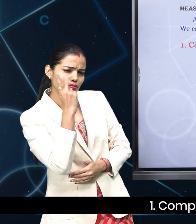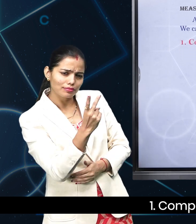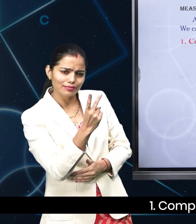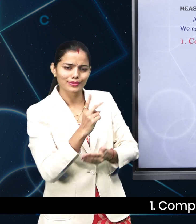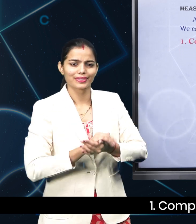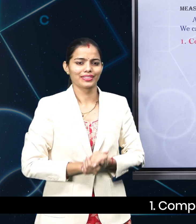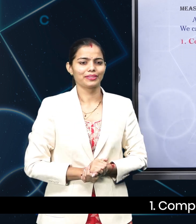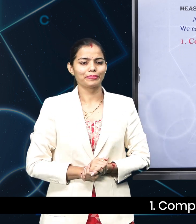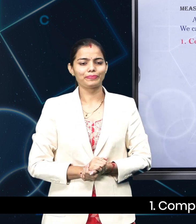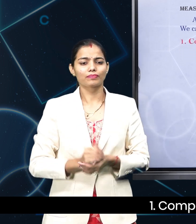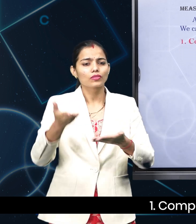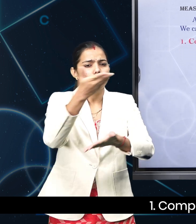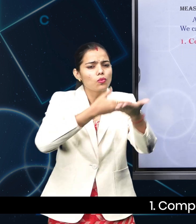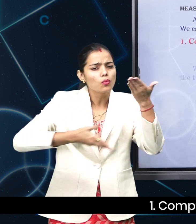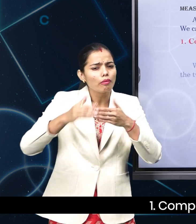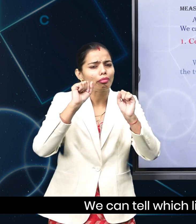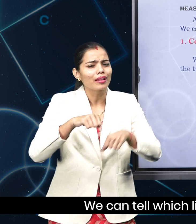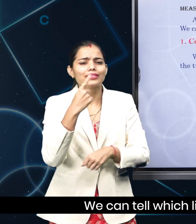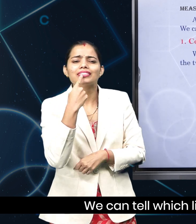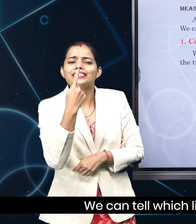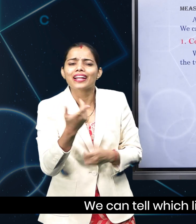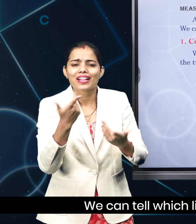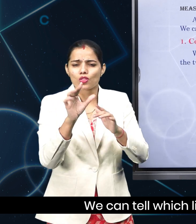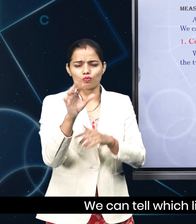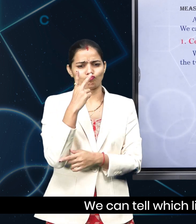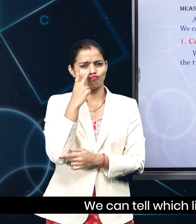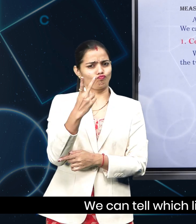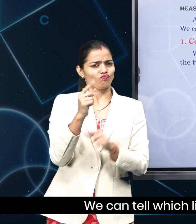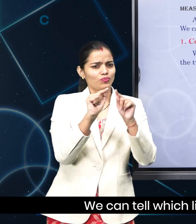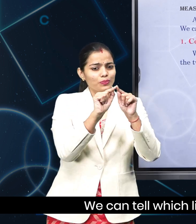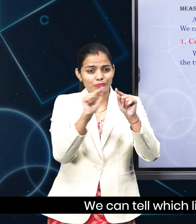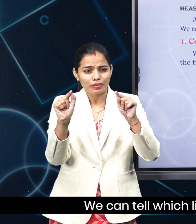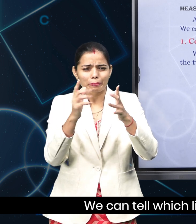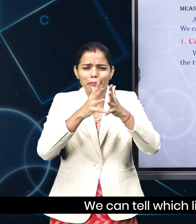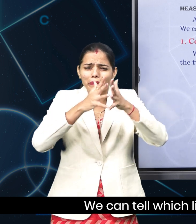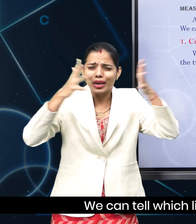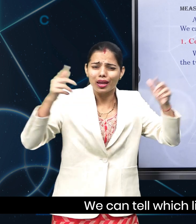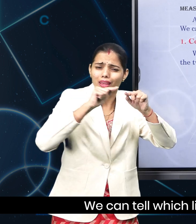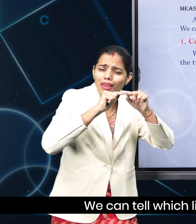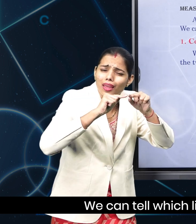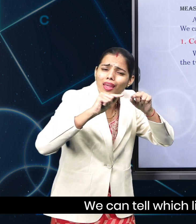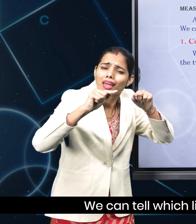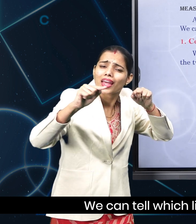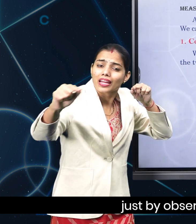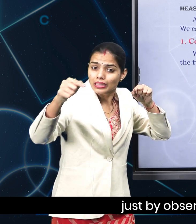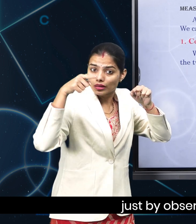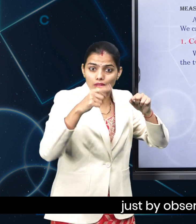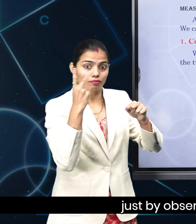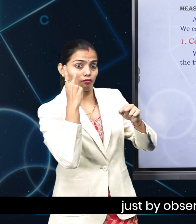Comparison by observation. We can tell which line segment is greater than other just by